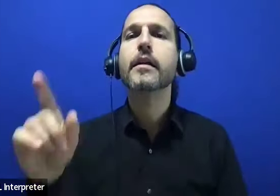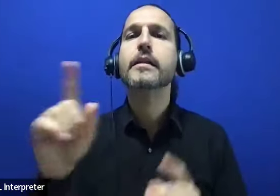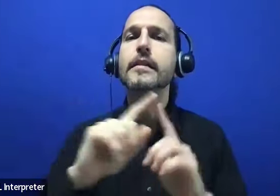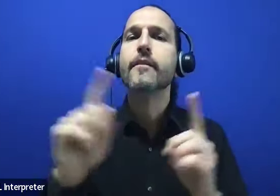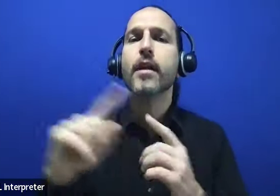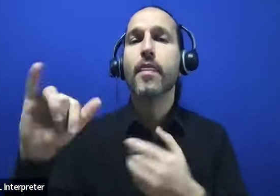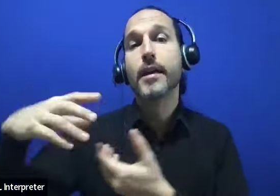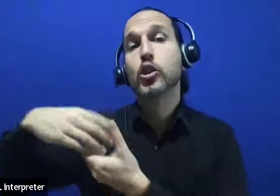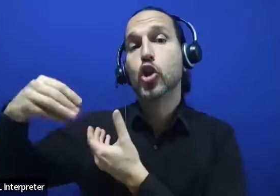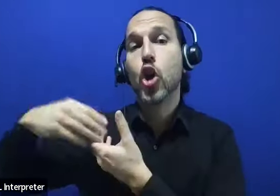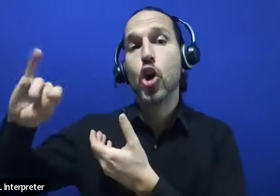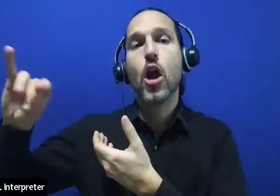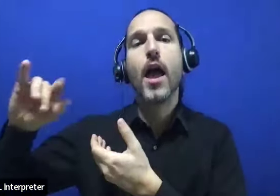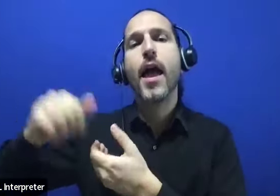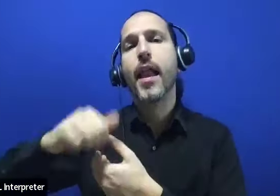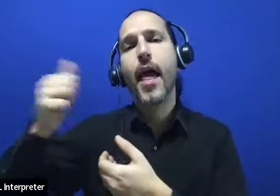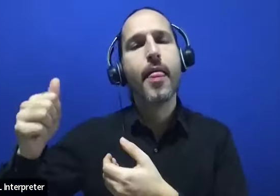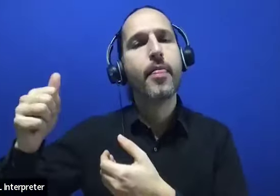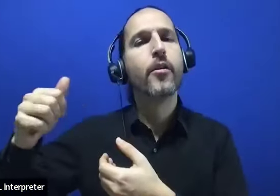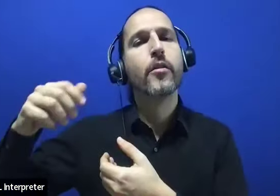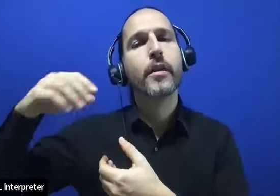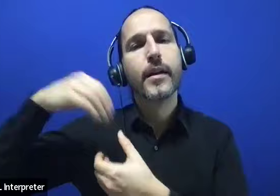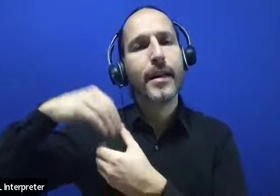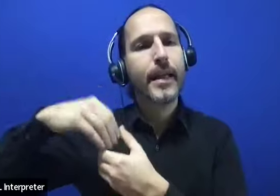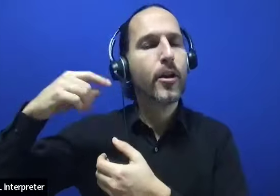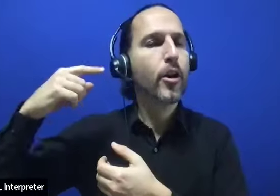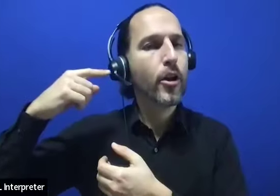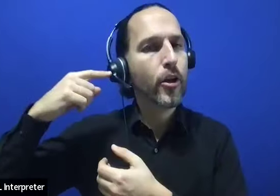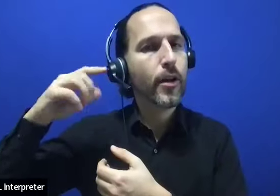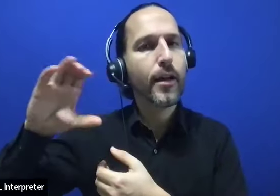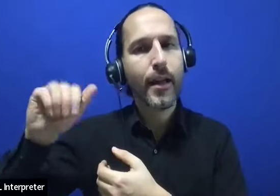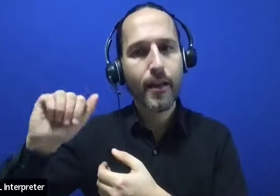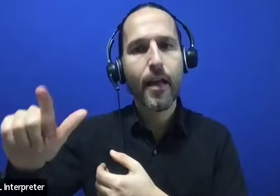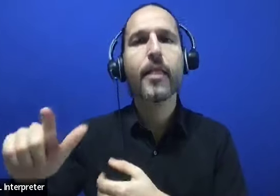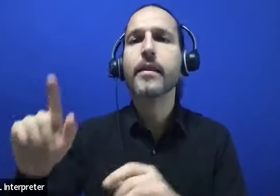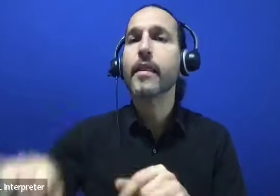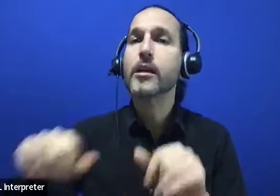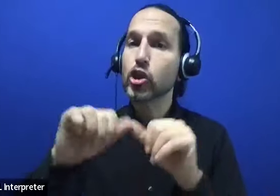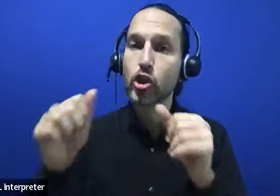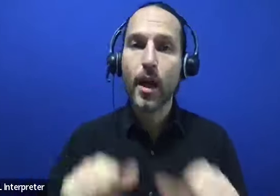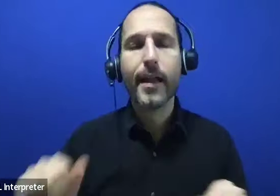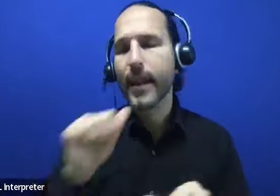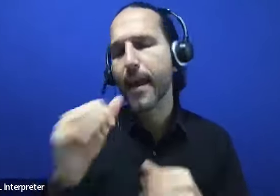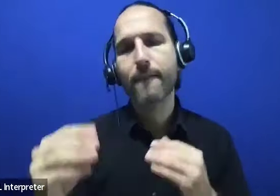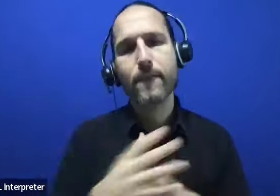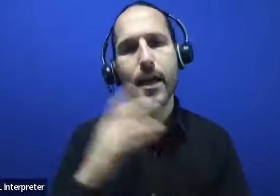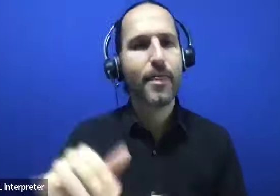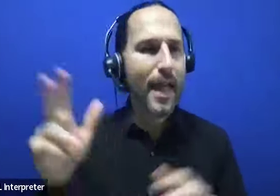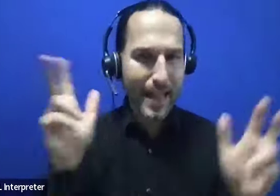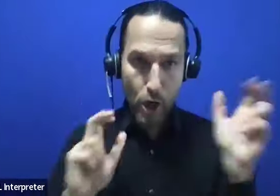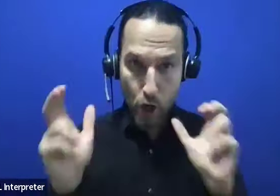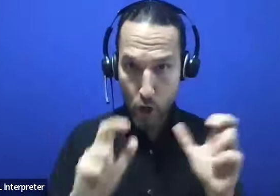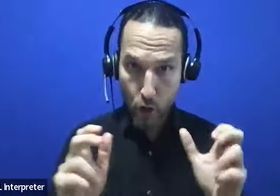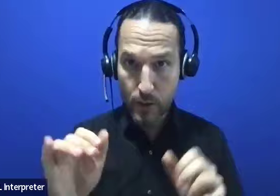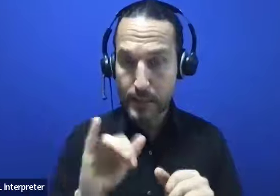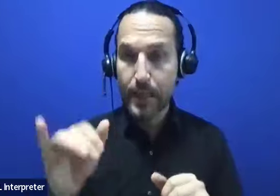canals. Now, the external ear, as it says, misshapen, that doesn't really affect hearing, nor